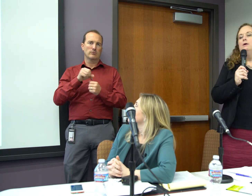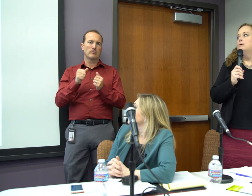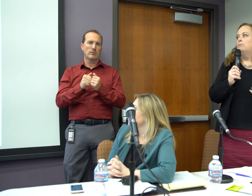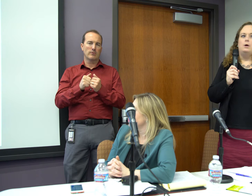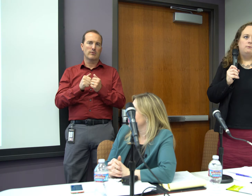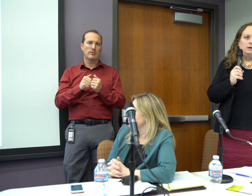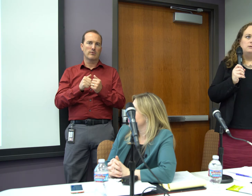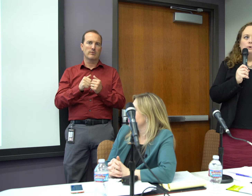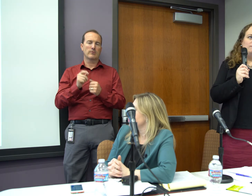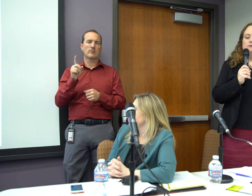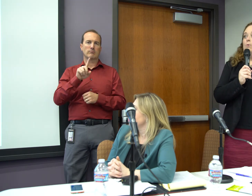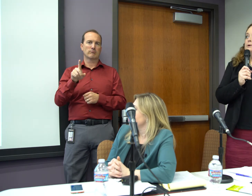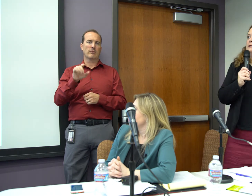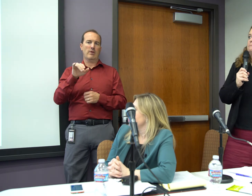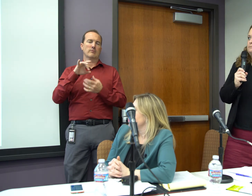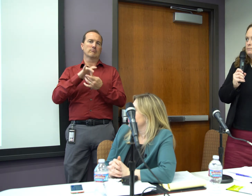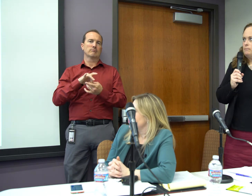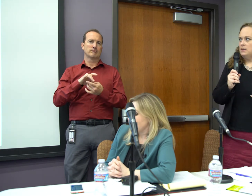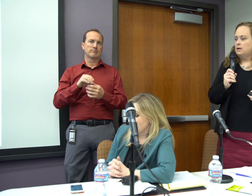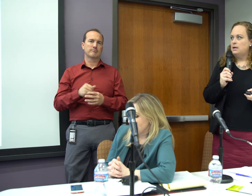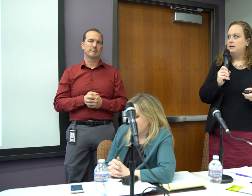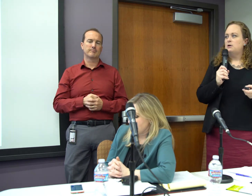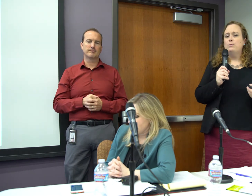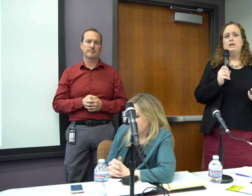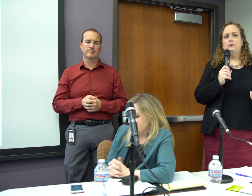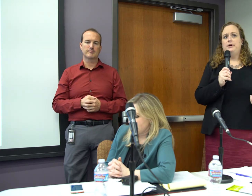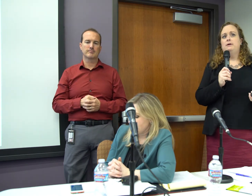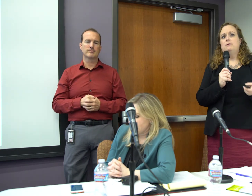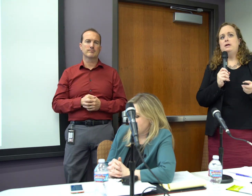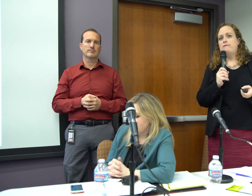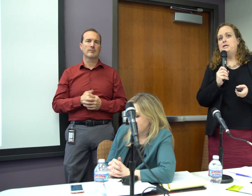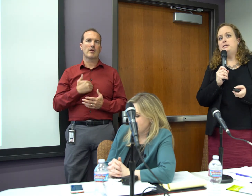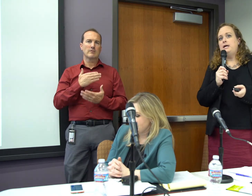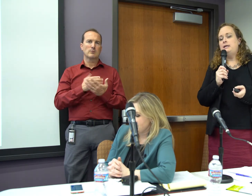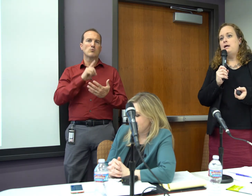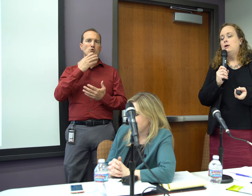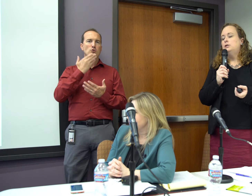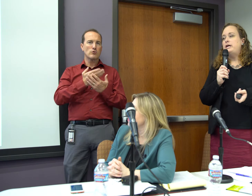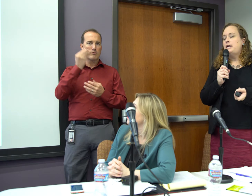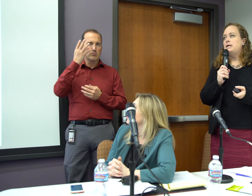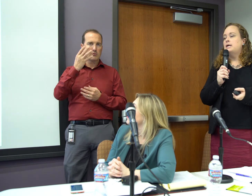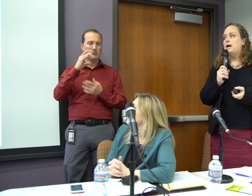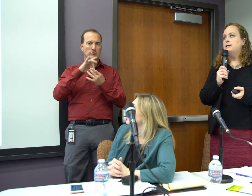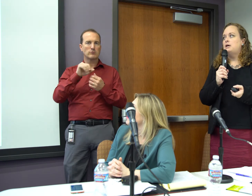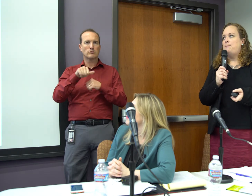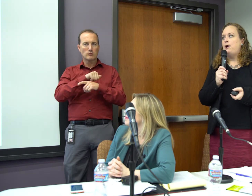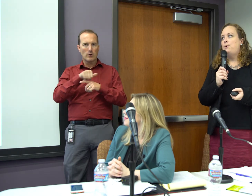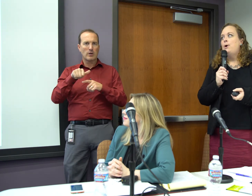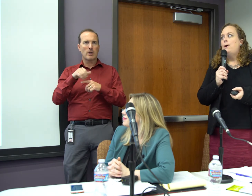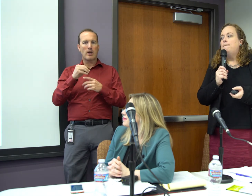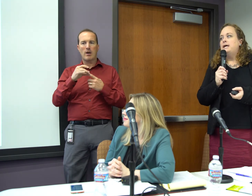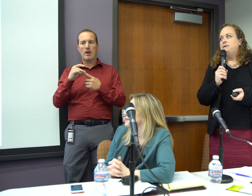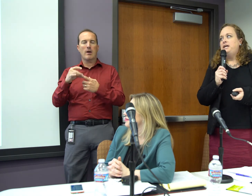with like the equivalent of wandering. And there's some really good information in that training and in that guidance